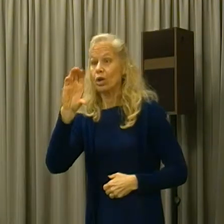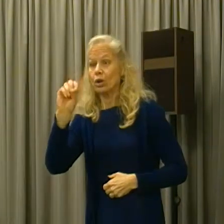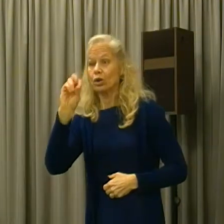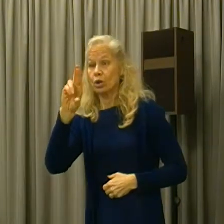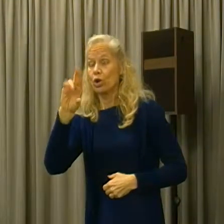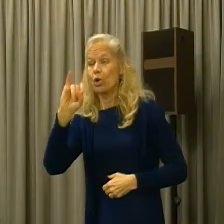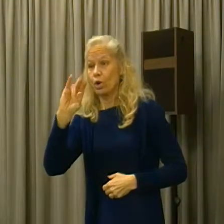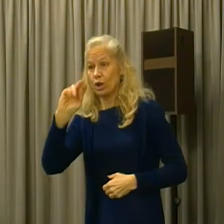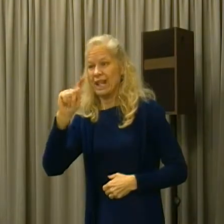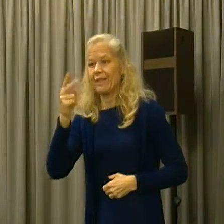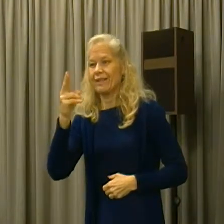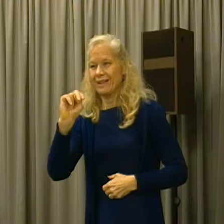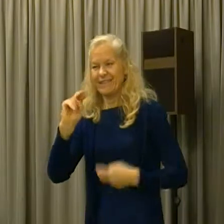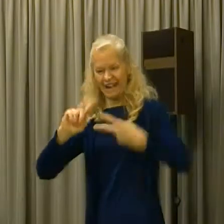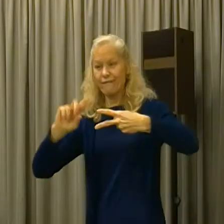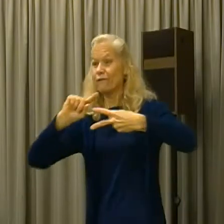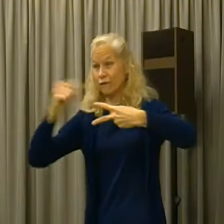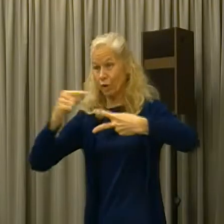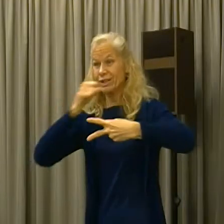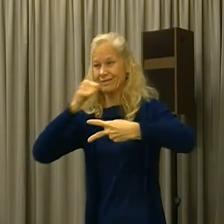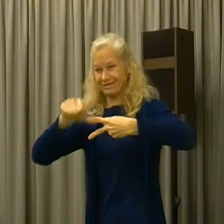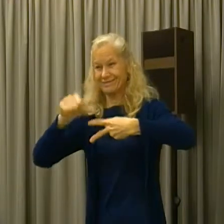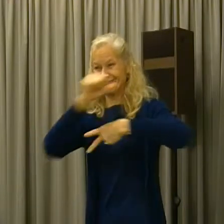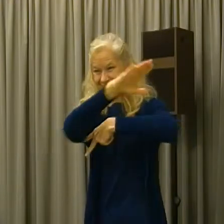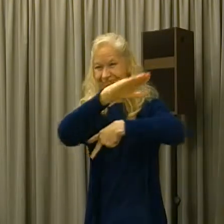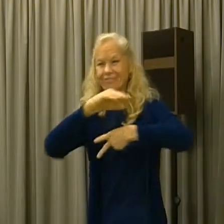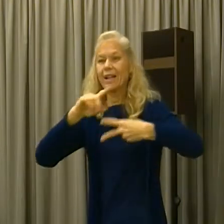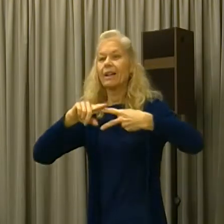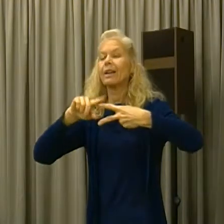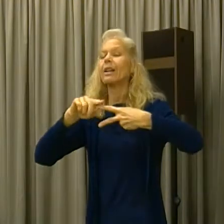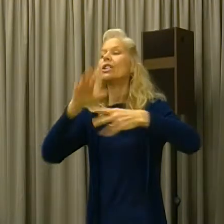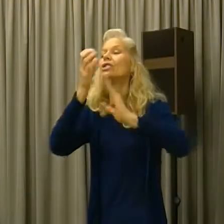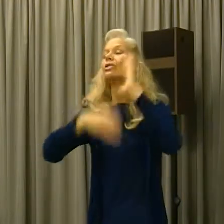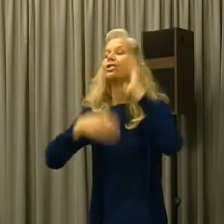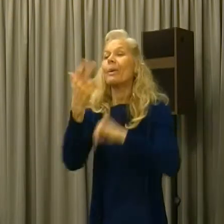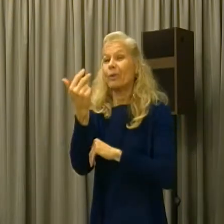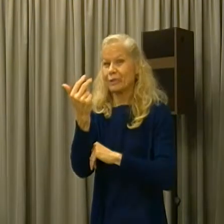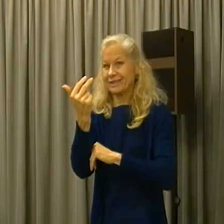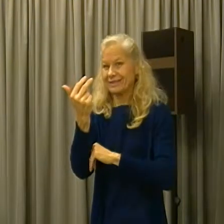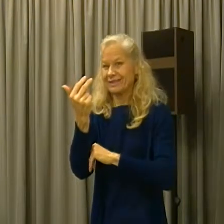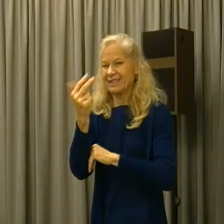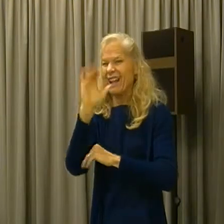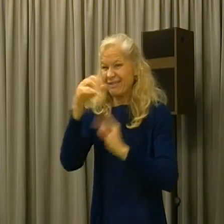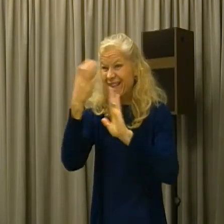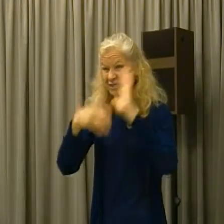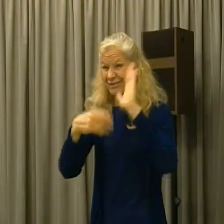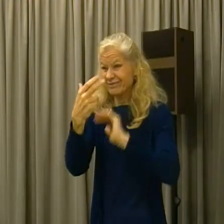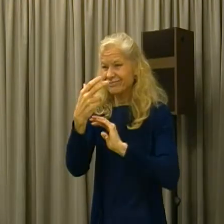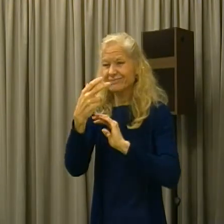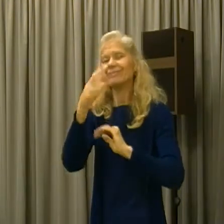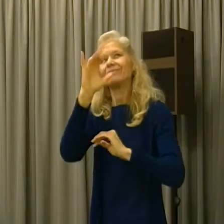1 Corinthians 13. What? He says, charity, that's love, suffereth